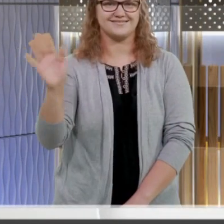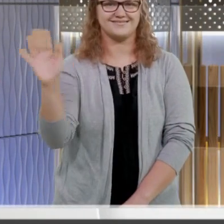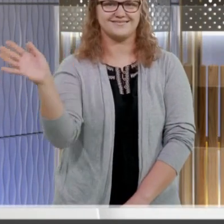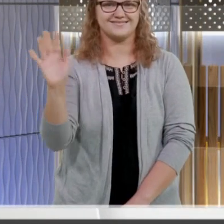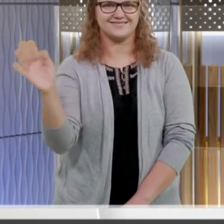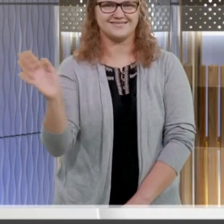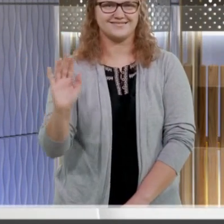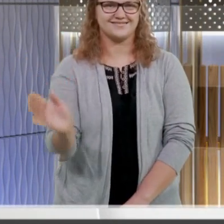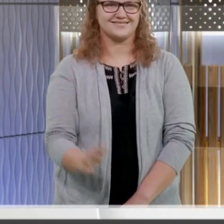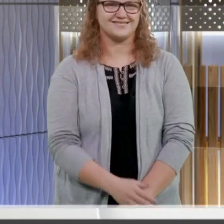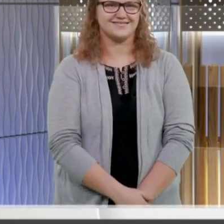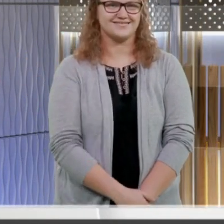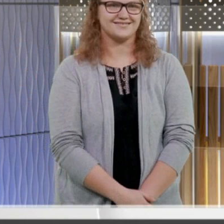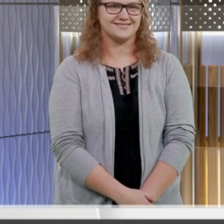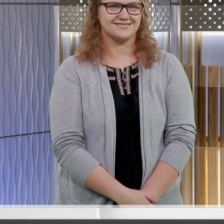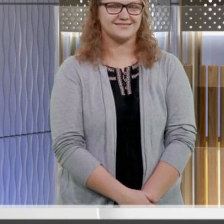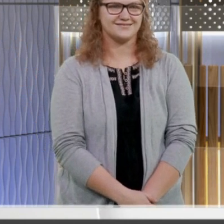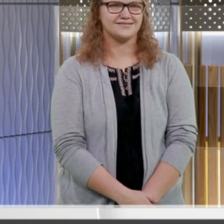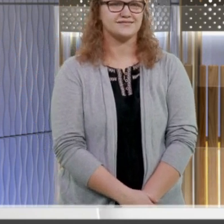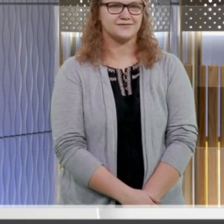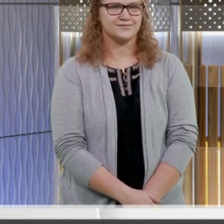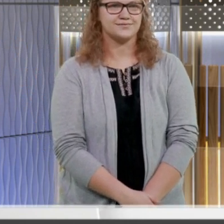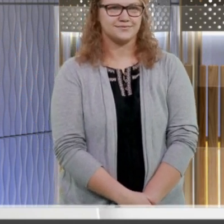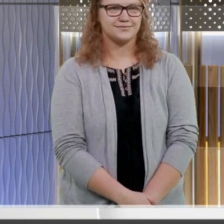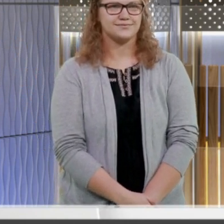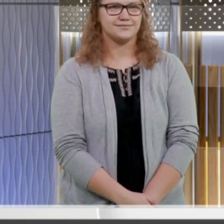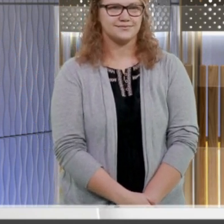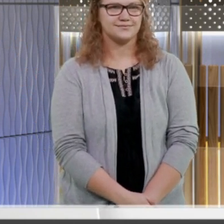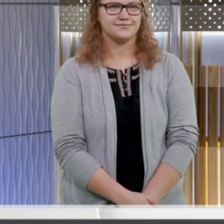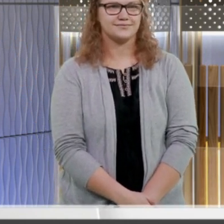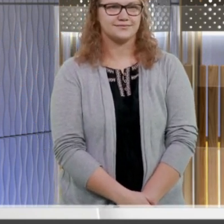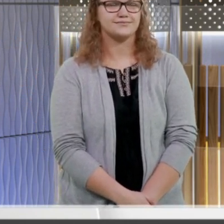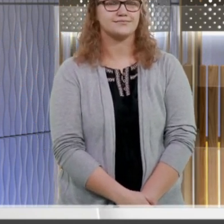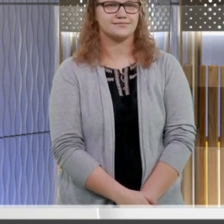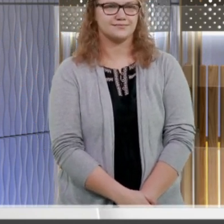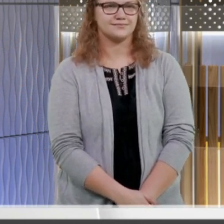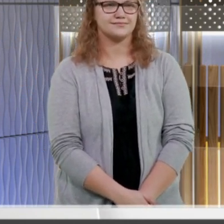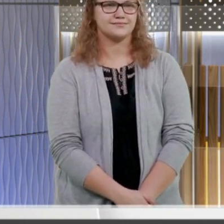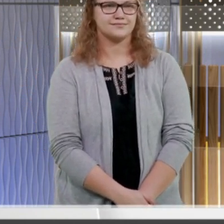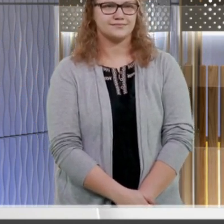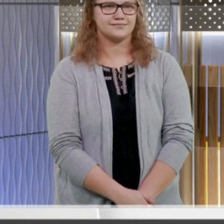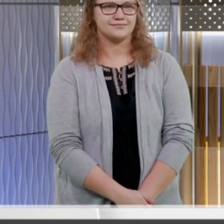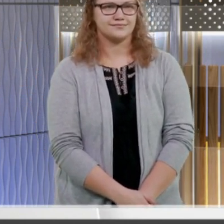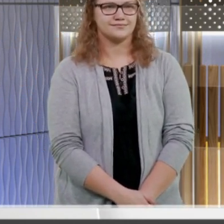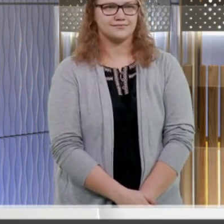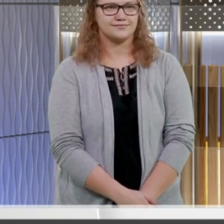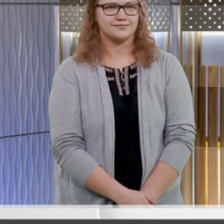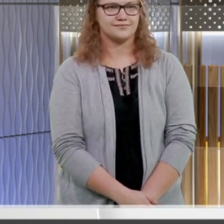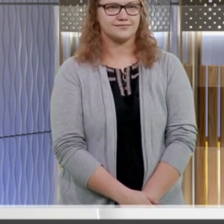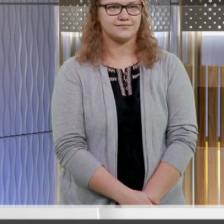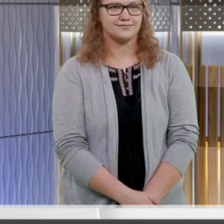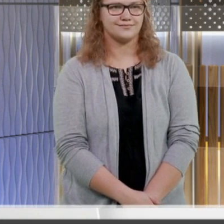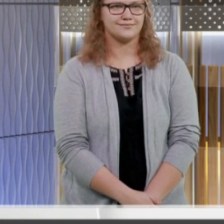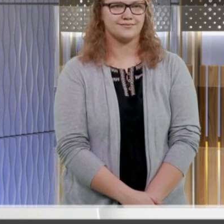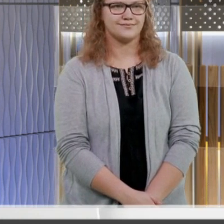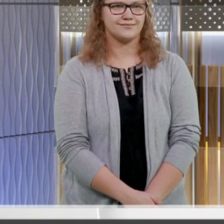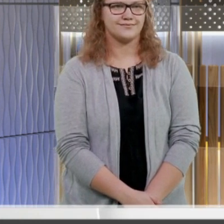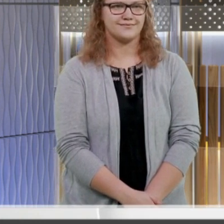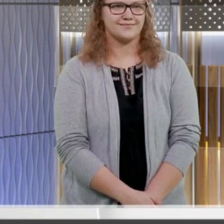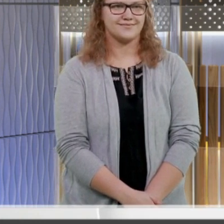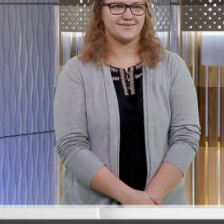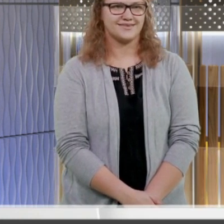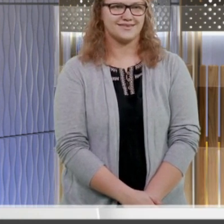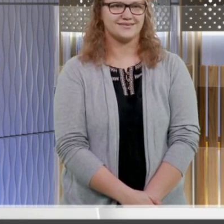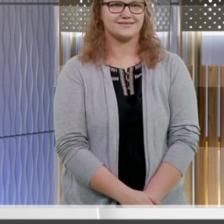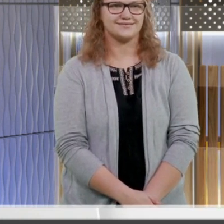is an advocacy specialist with the Nebraska Commission for the Deaf and Hard of Hearing, and she's going to help us share this story using American